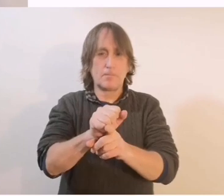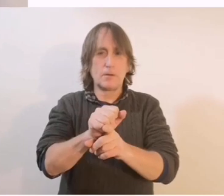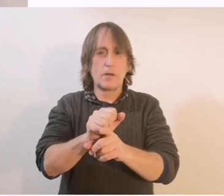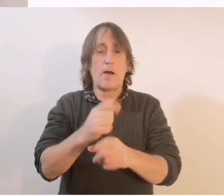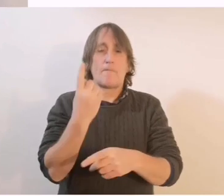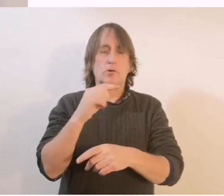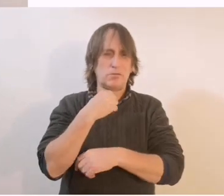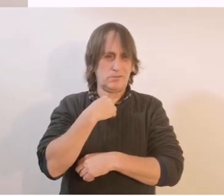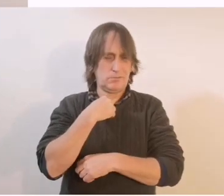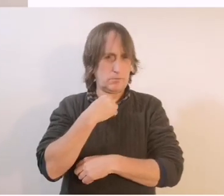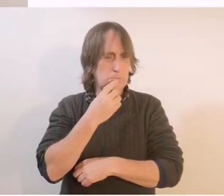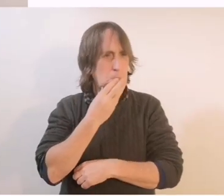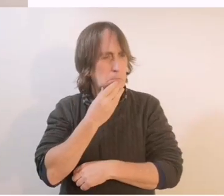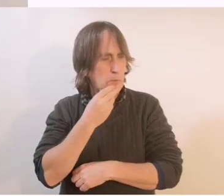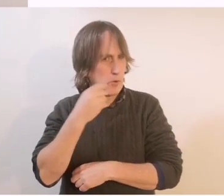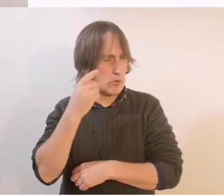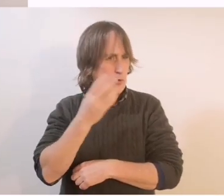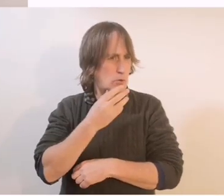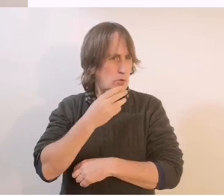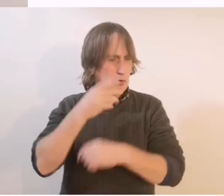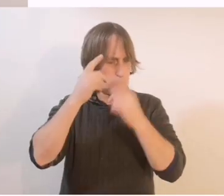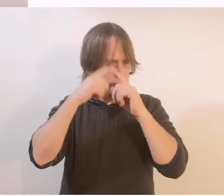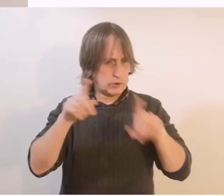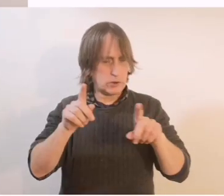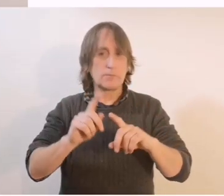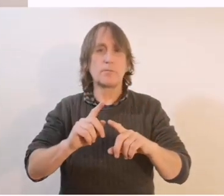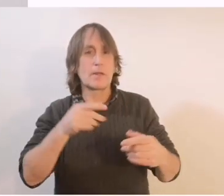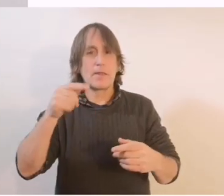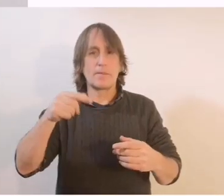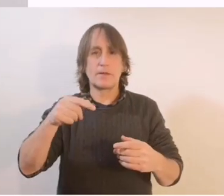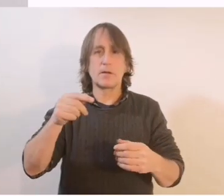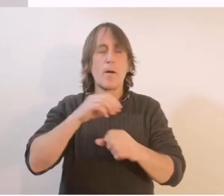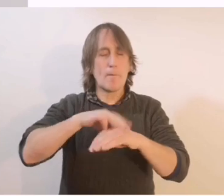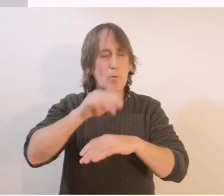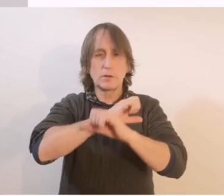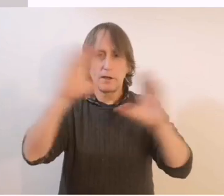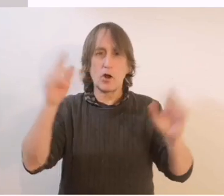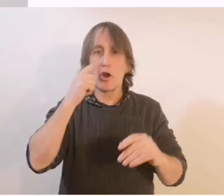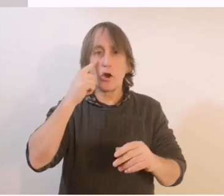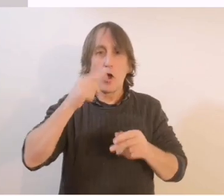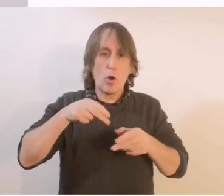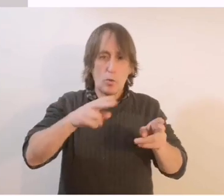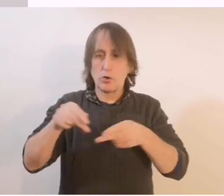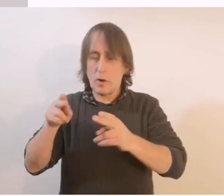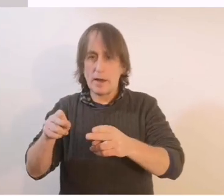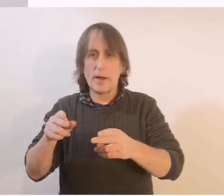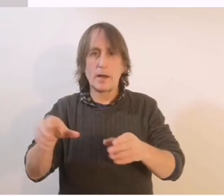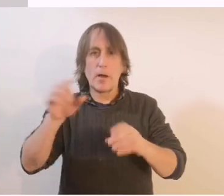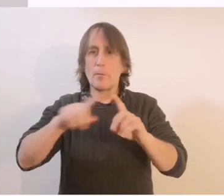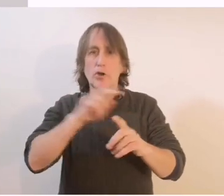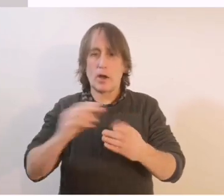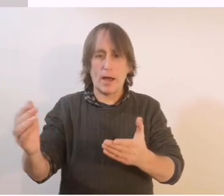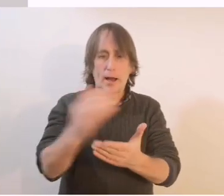seems a bit odd, and when you think about it, it's extremely profound. And this is most clear when we look at the which way